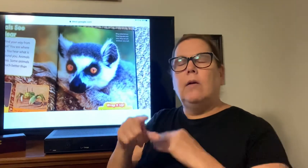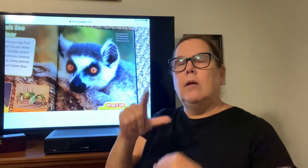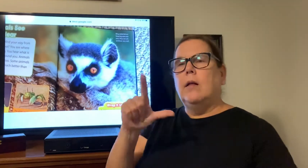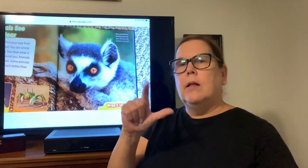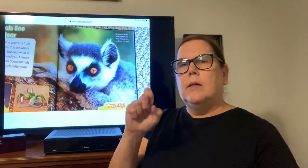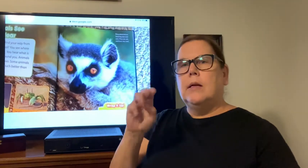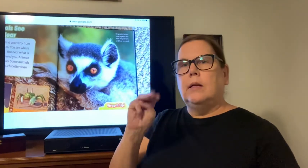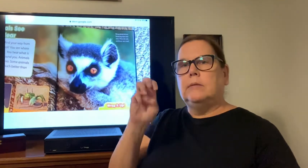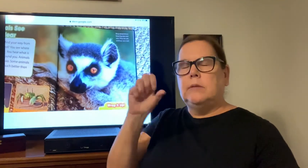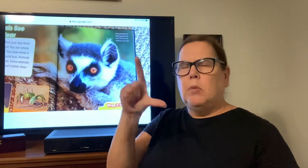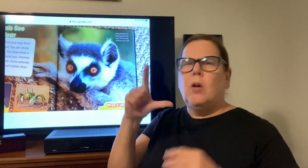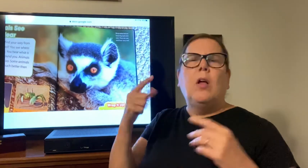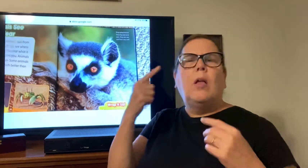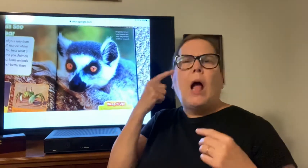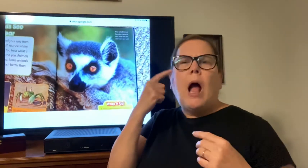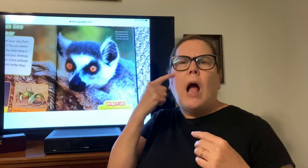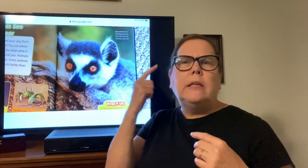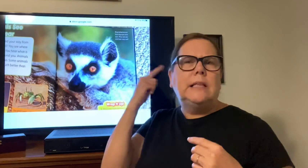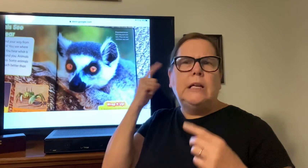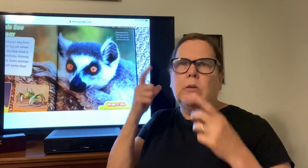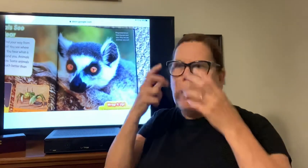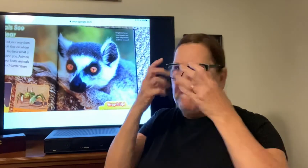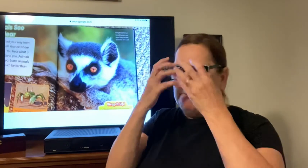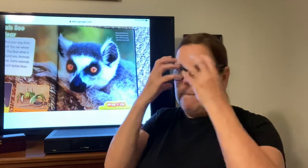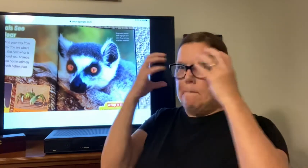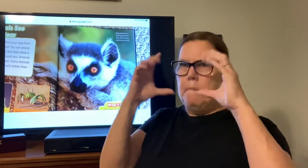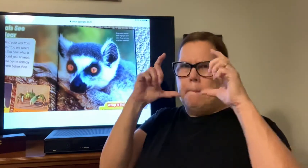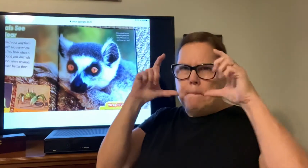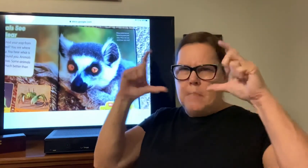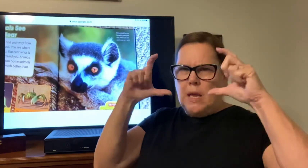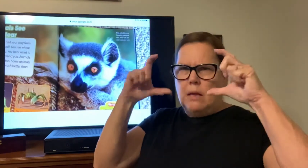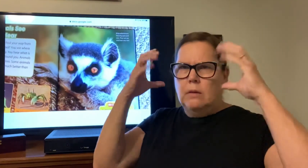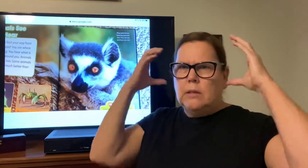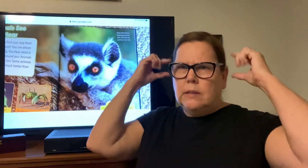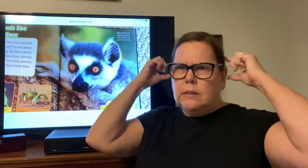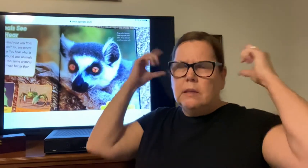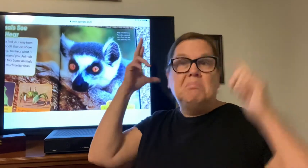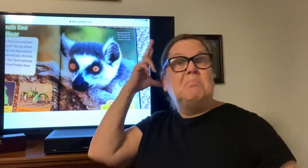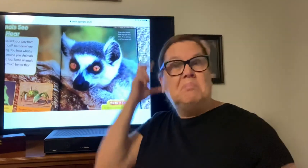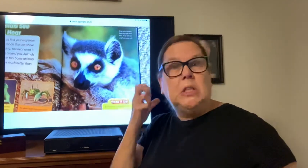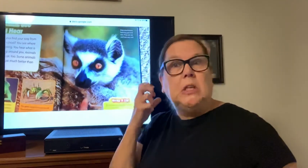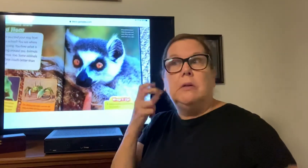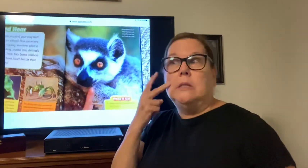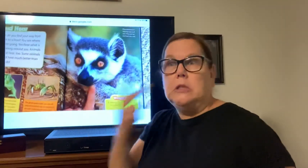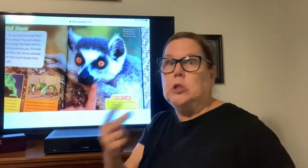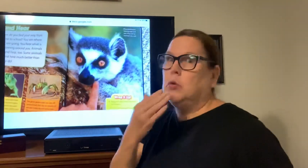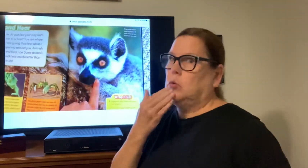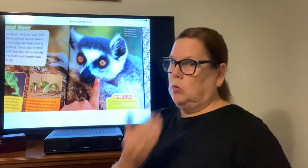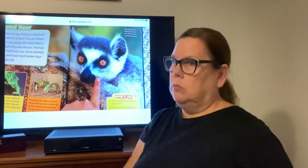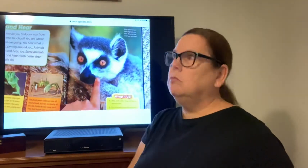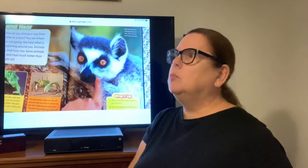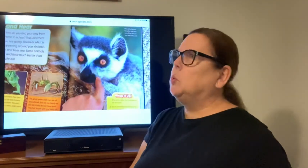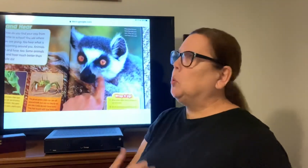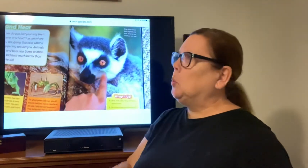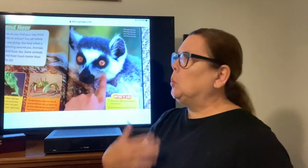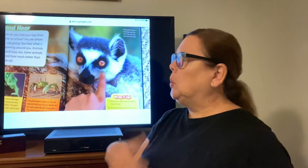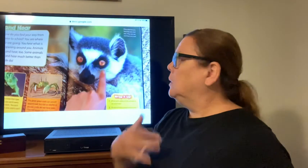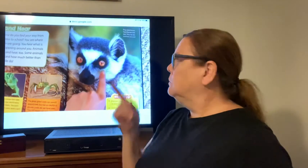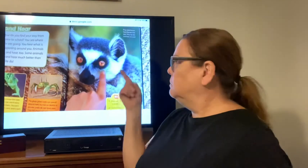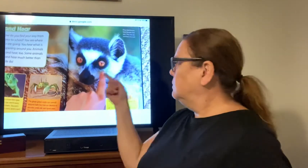and ears. They can see and hear very well. So he's got big eyes. Right? That's an indication that